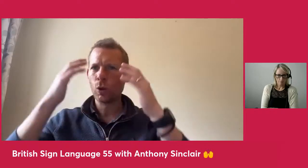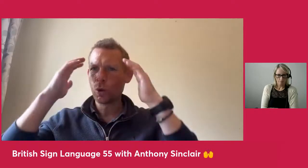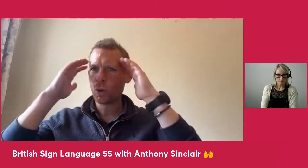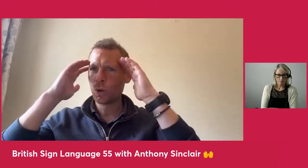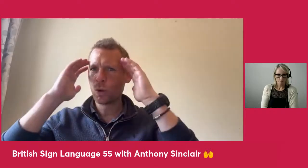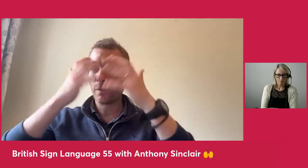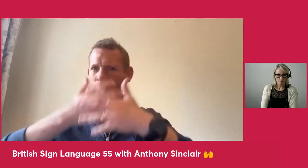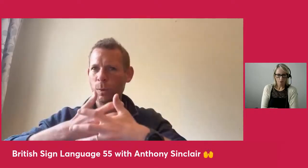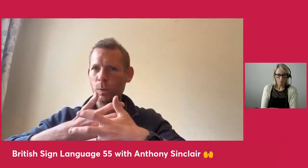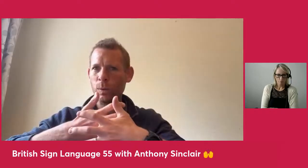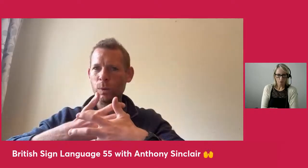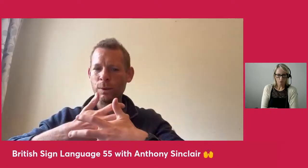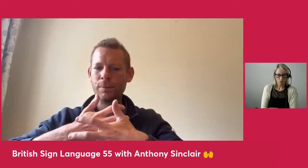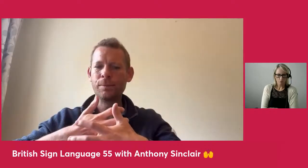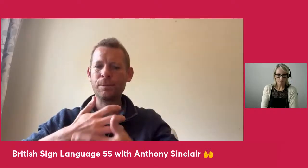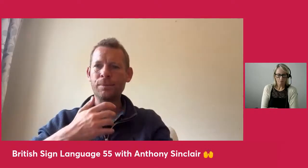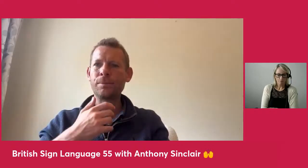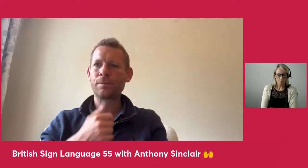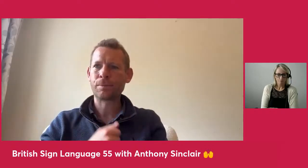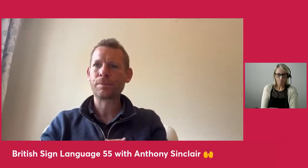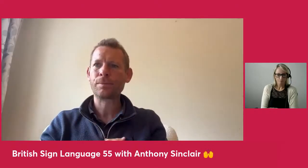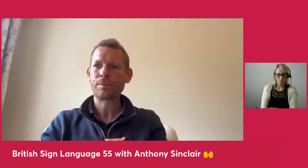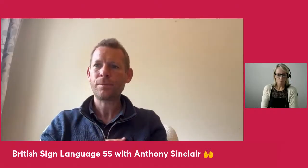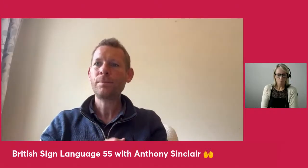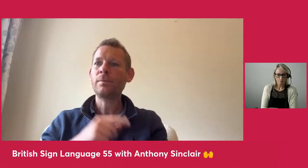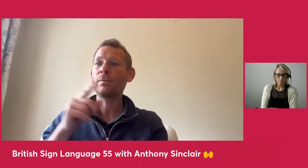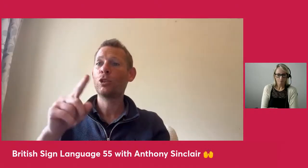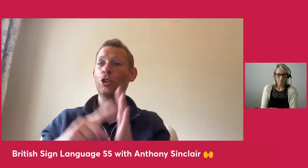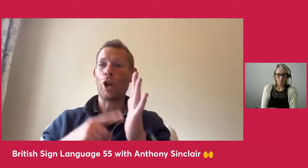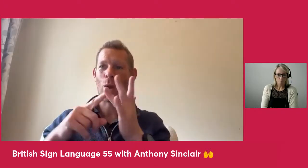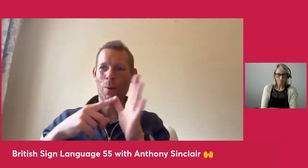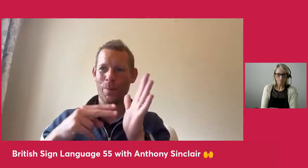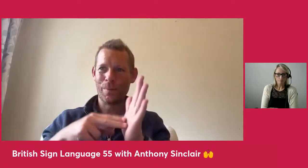confused, confused.